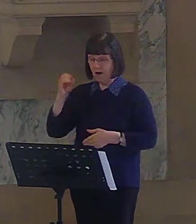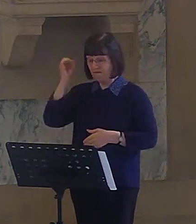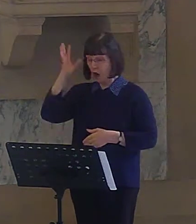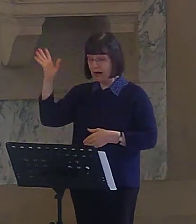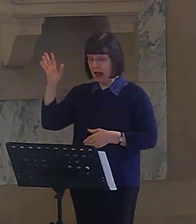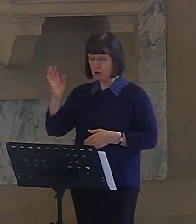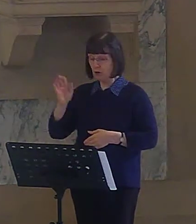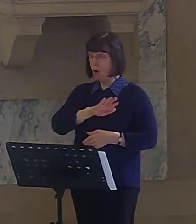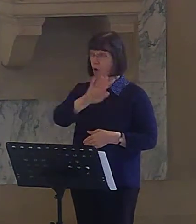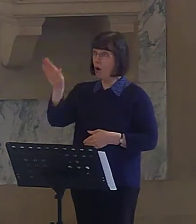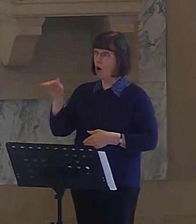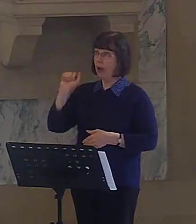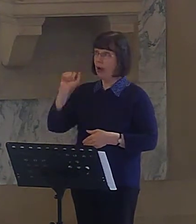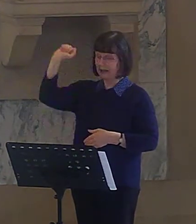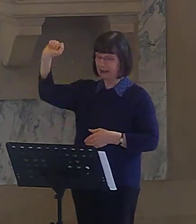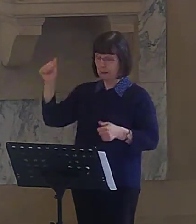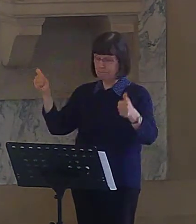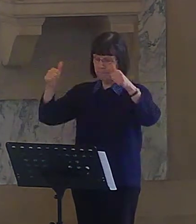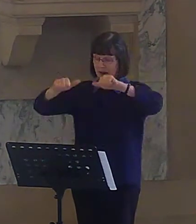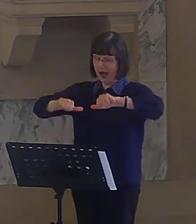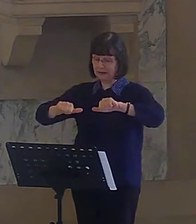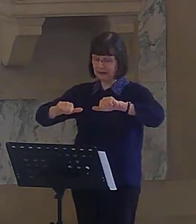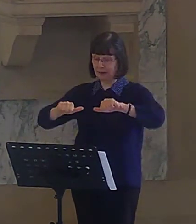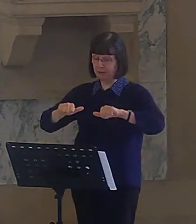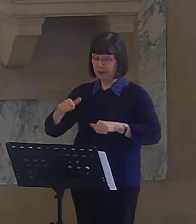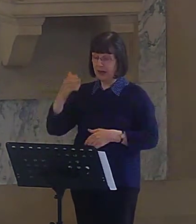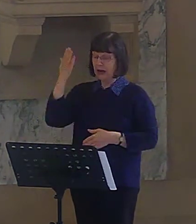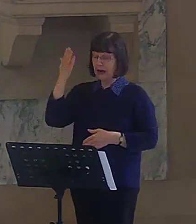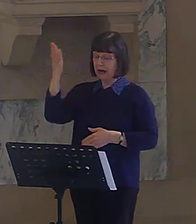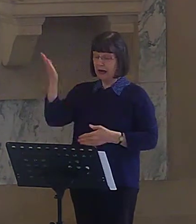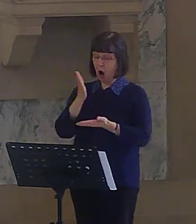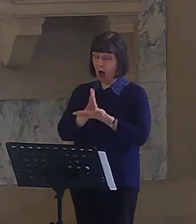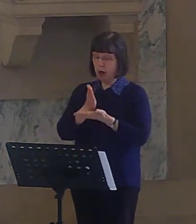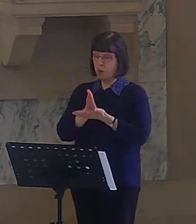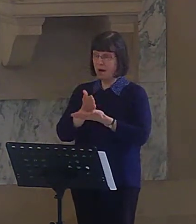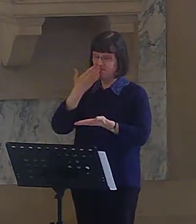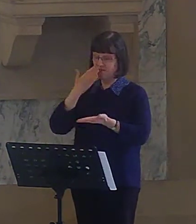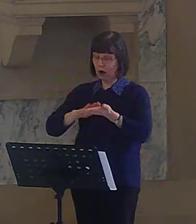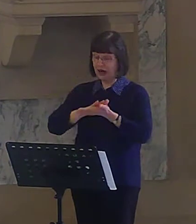his blessings. He always forgives us.